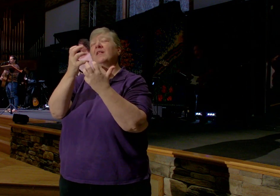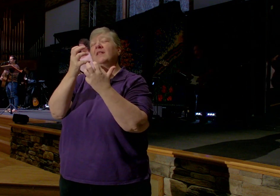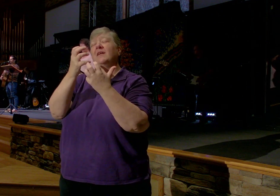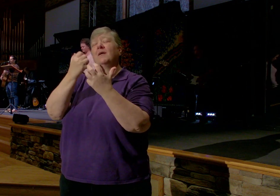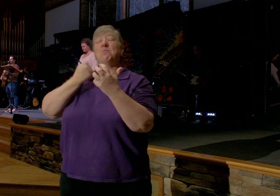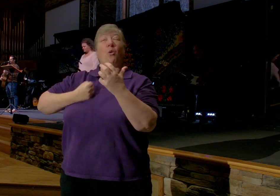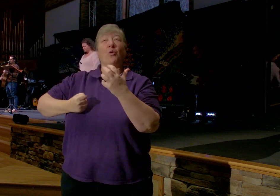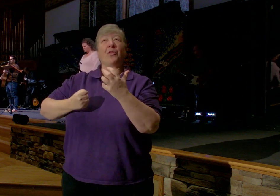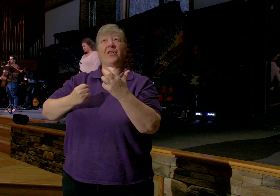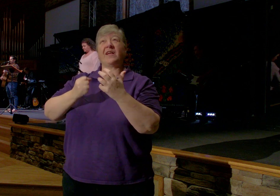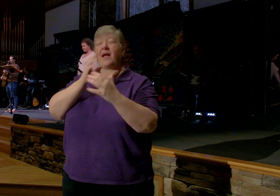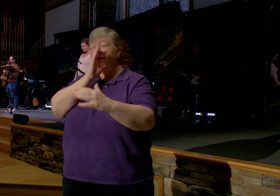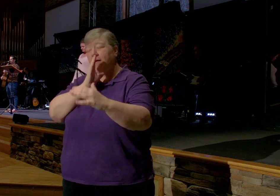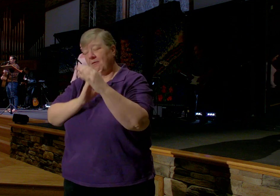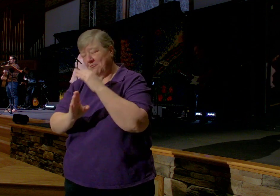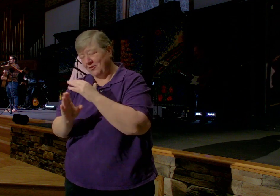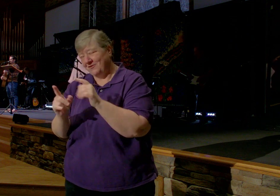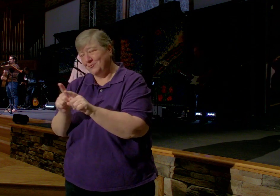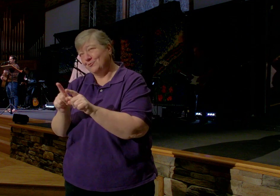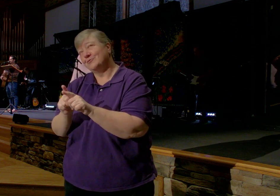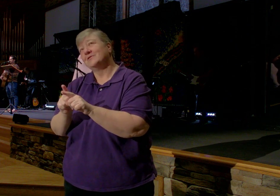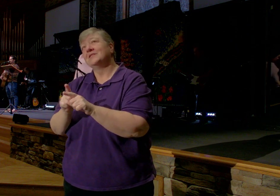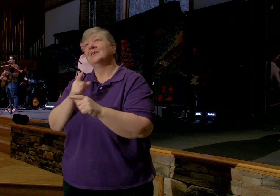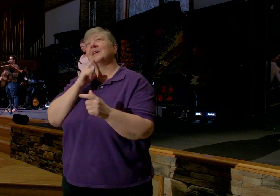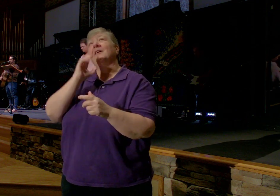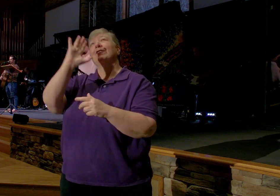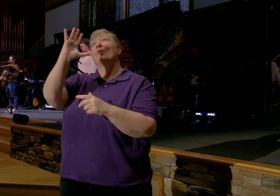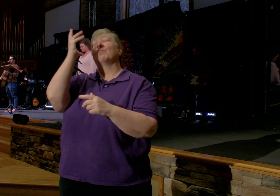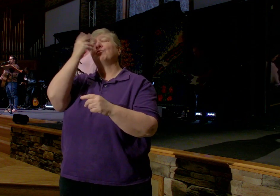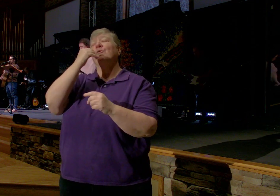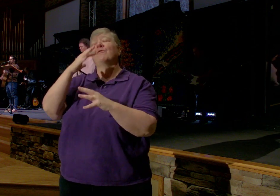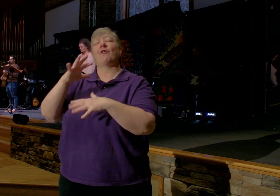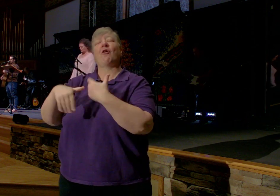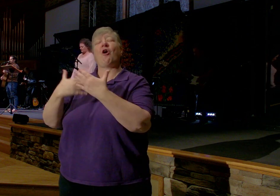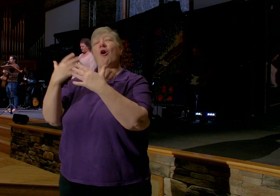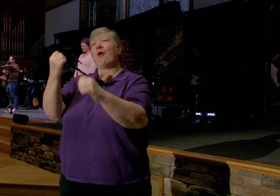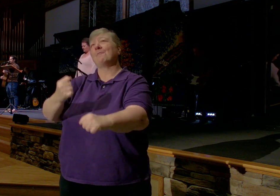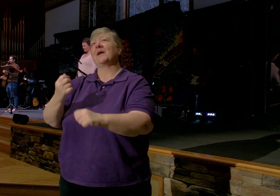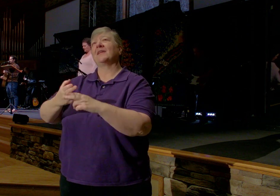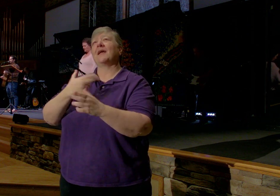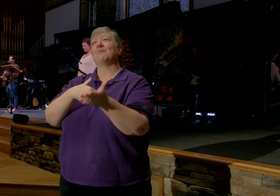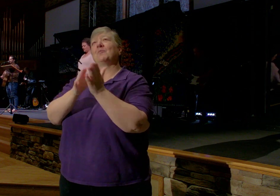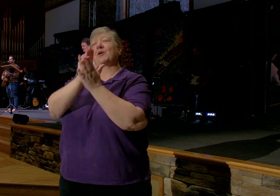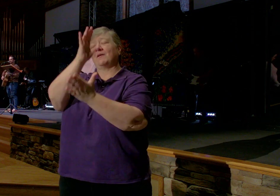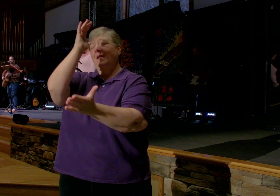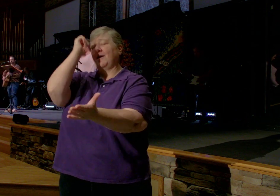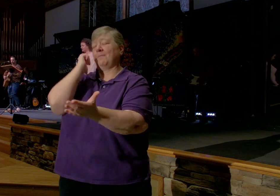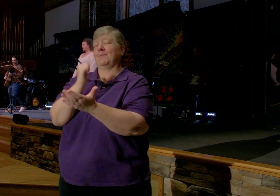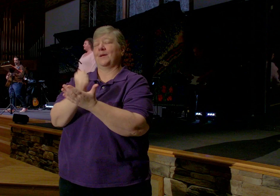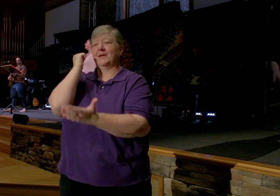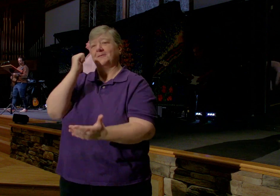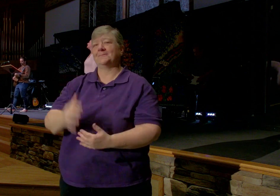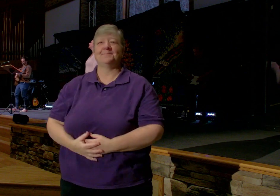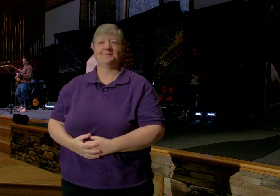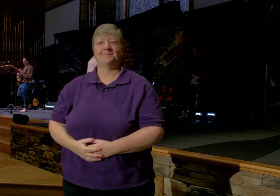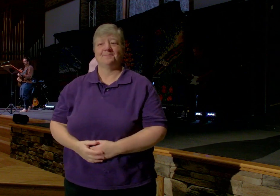it boldly, but we follow it humbly as well, God. It is in your beautiful, almighty name we pray.